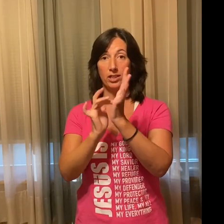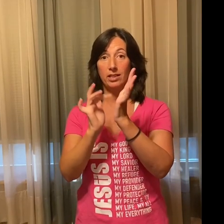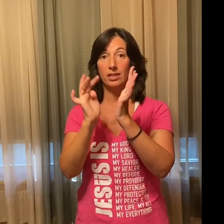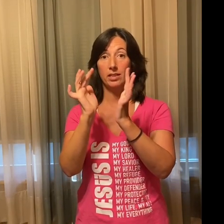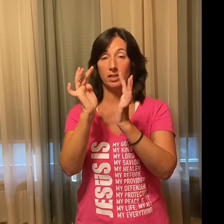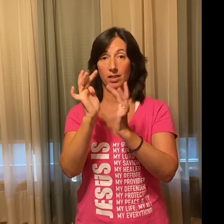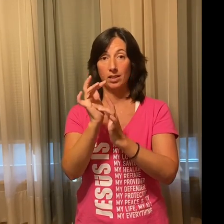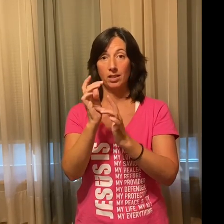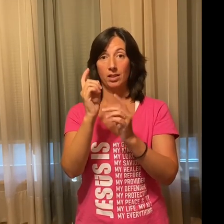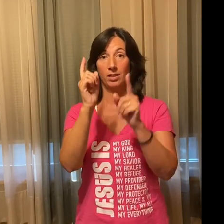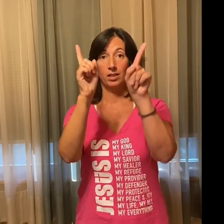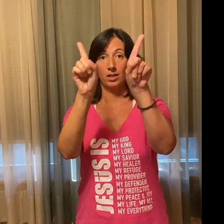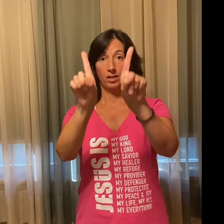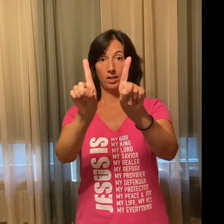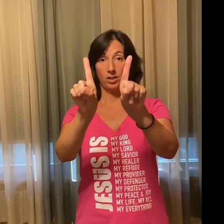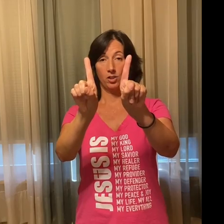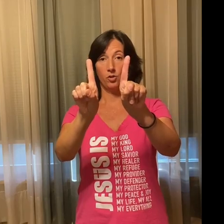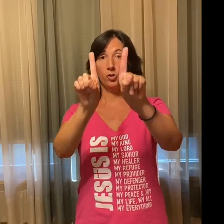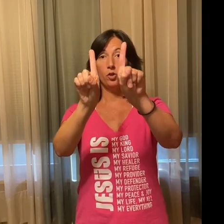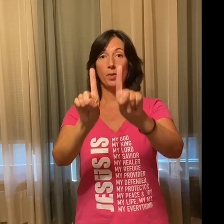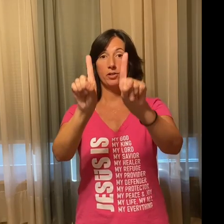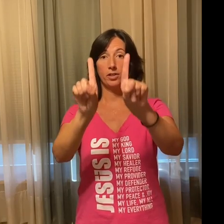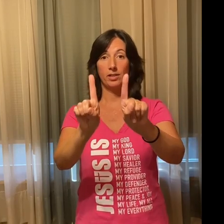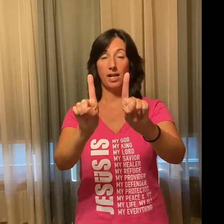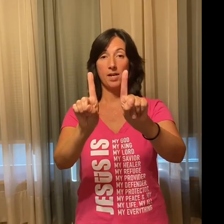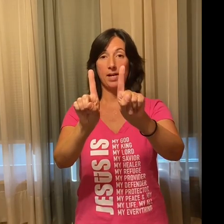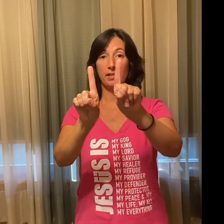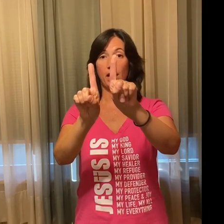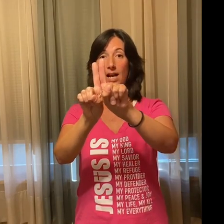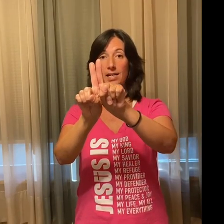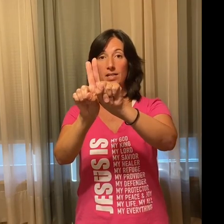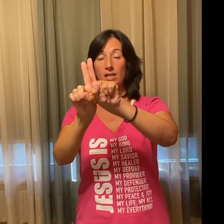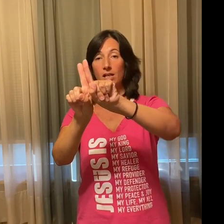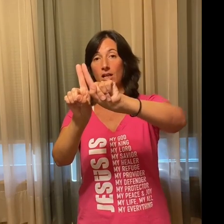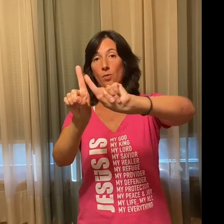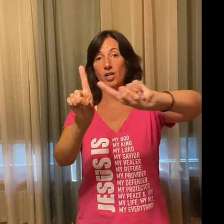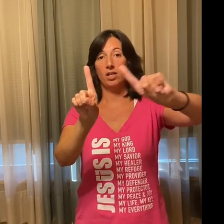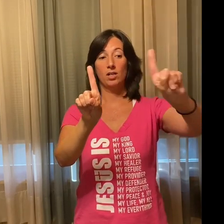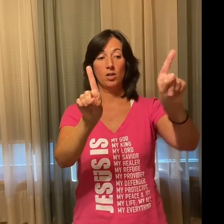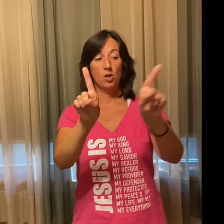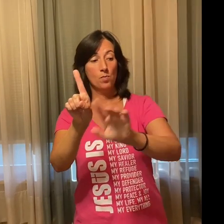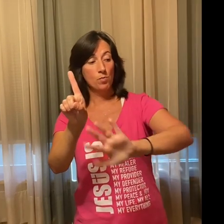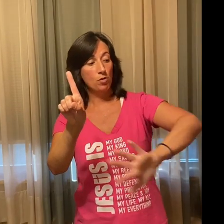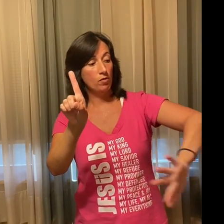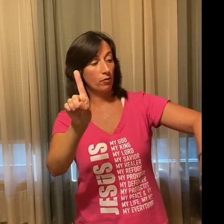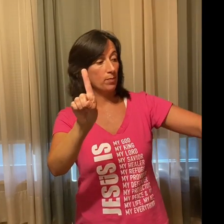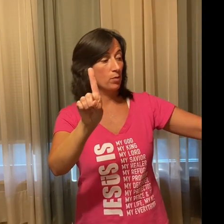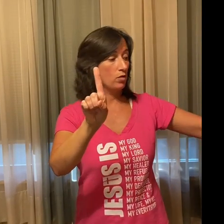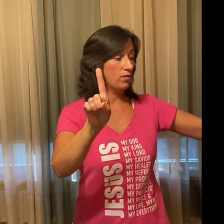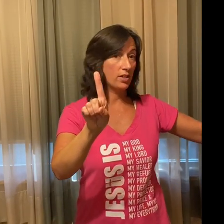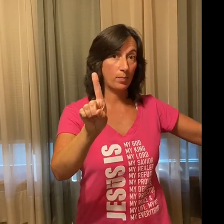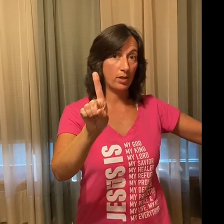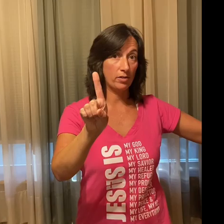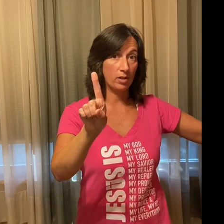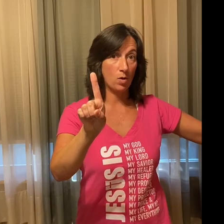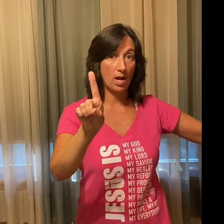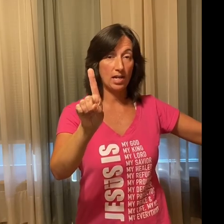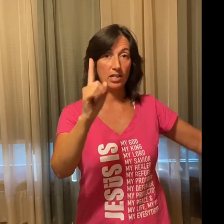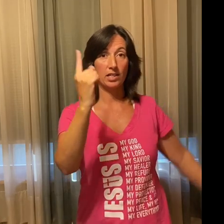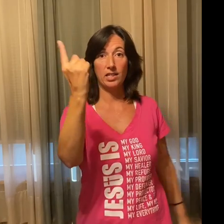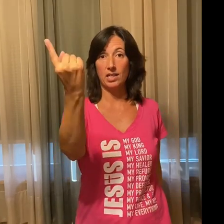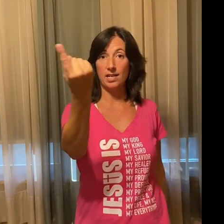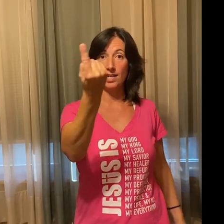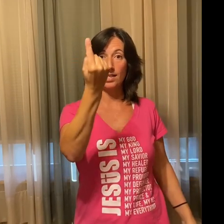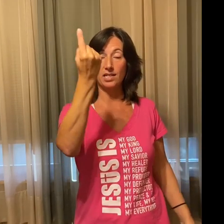say Jesus. I'll do two persons side by side, and we're gonna remove this person